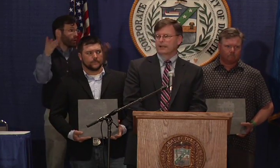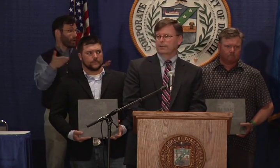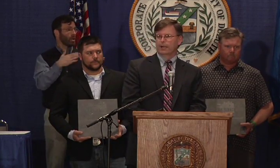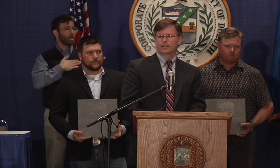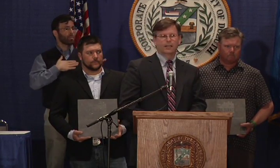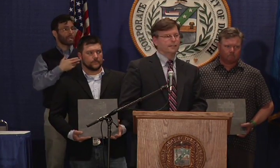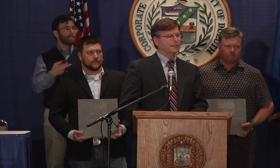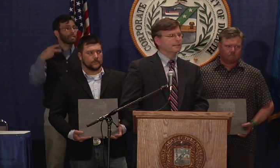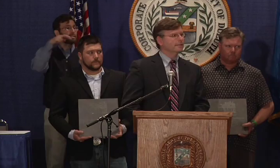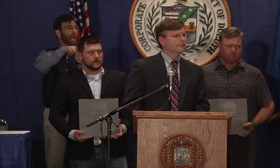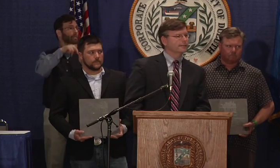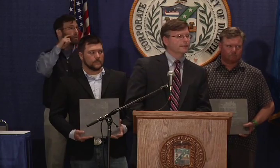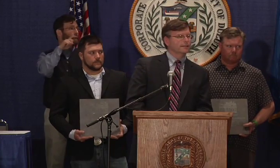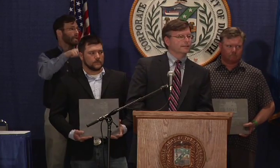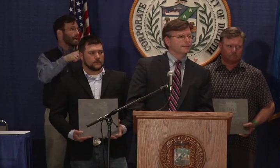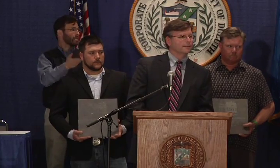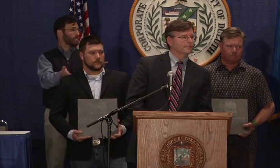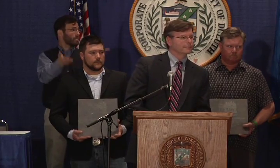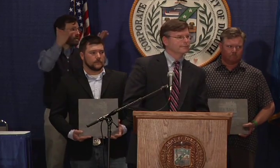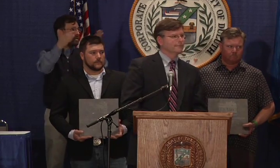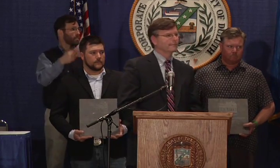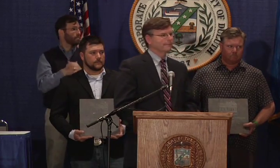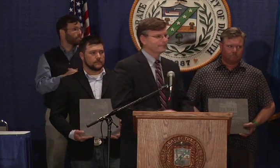please stand to be recognized?